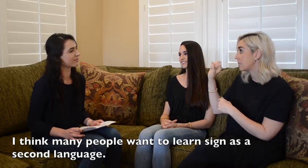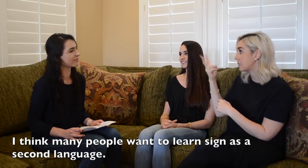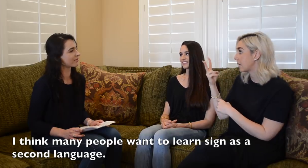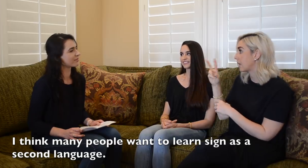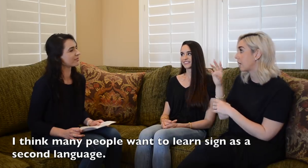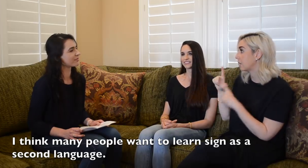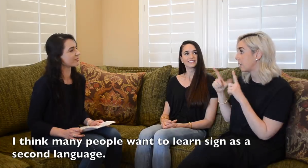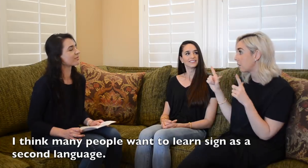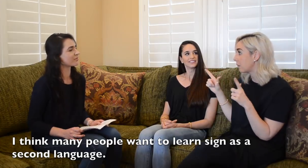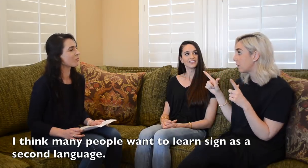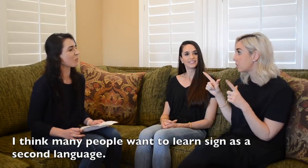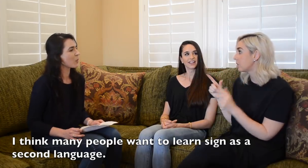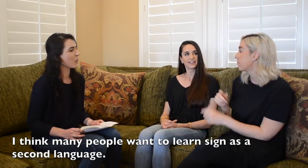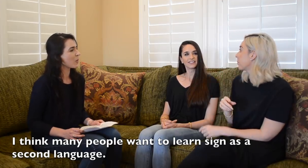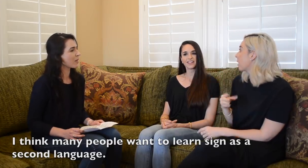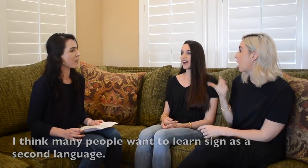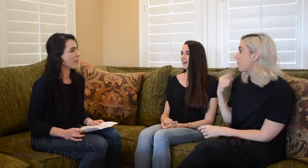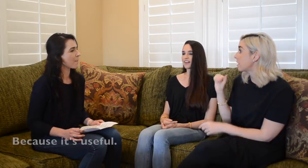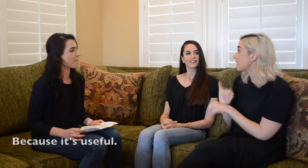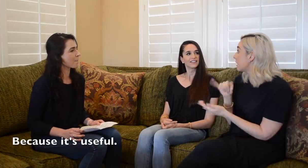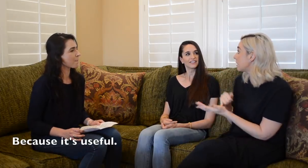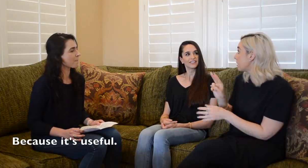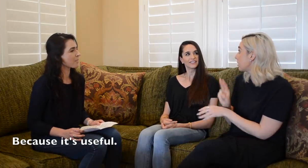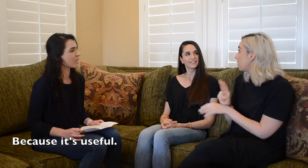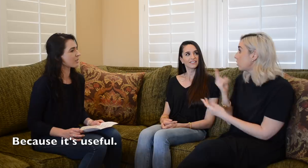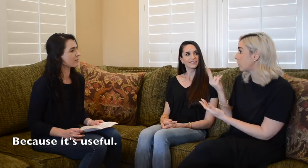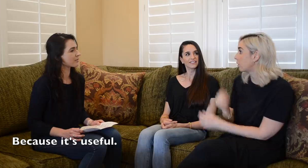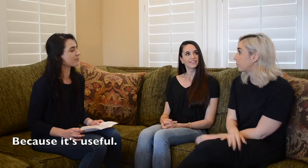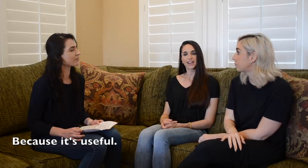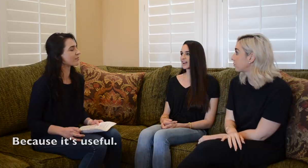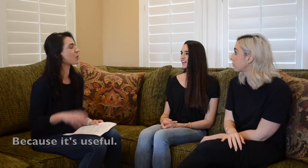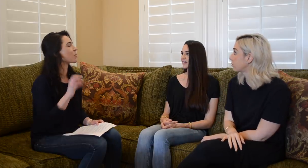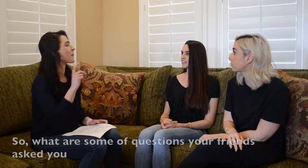a second language, yeah, because it's useful. Yeah.